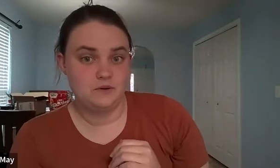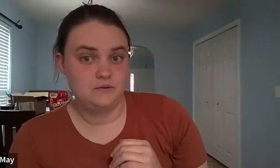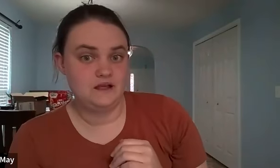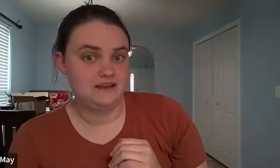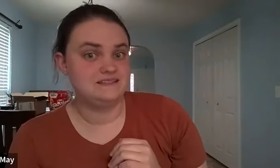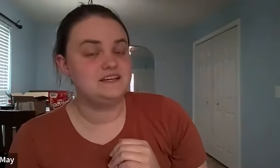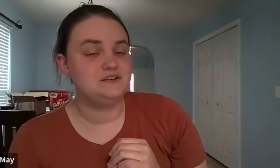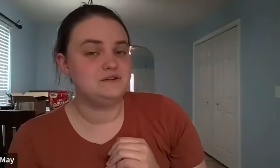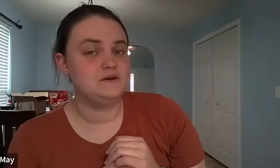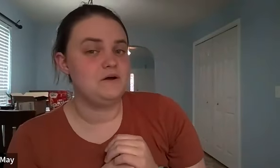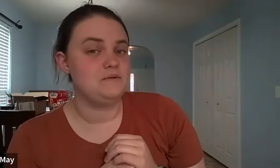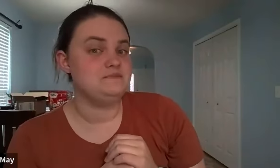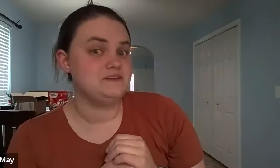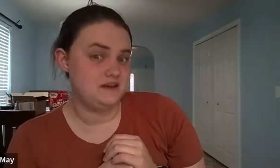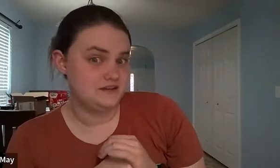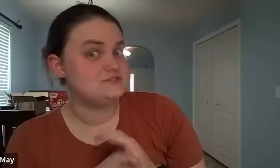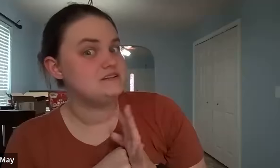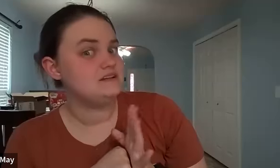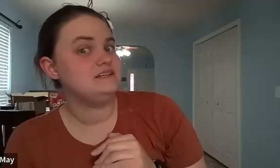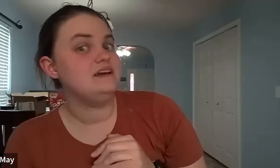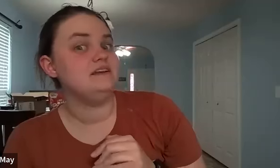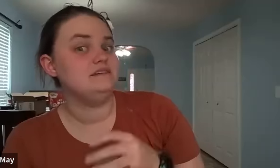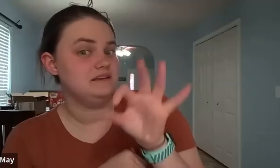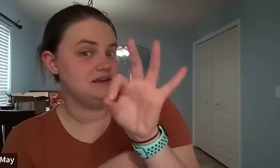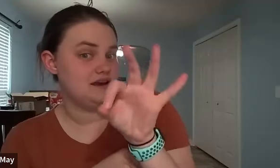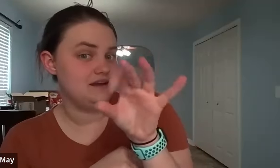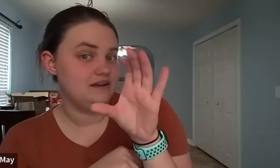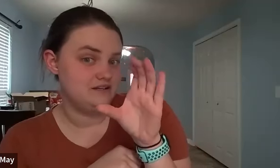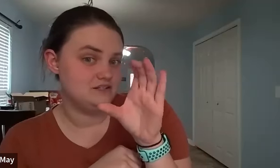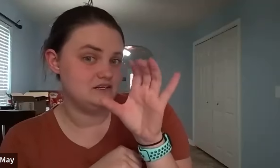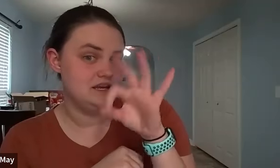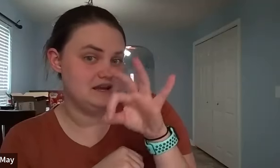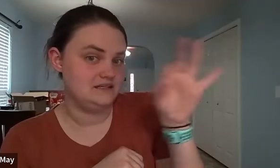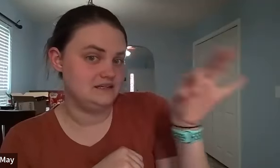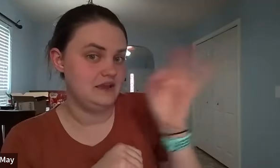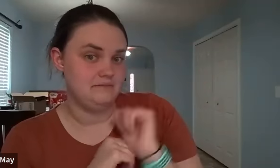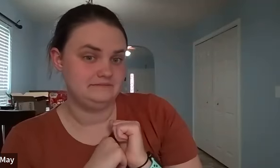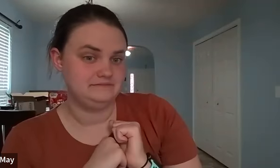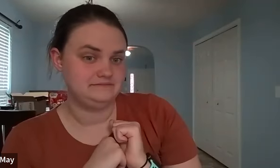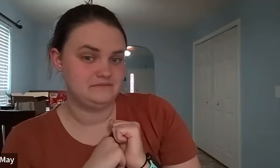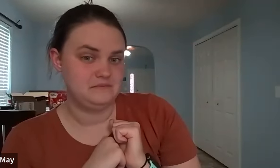So like I said, you can go all the way up to 999. 999.